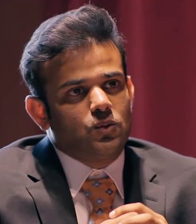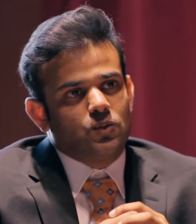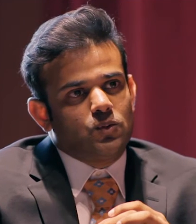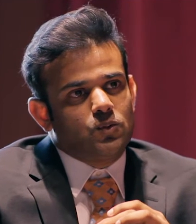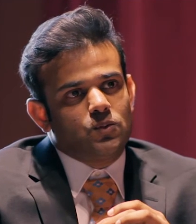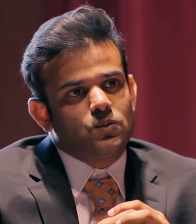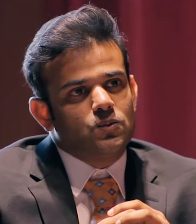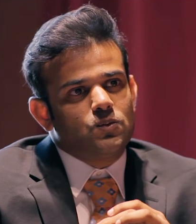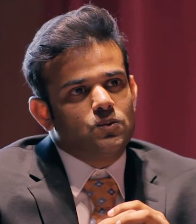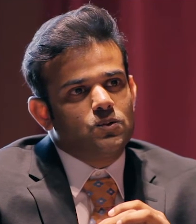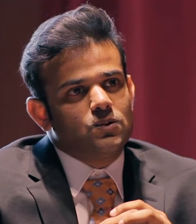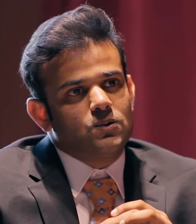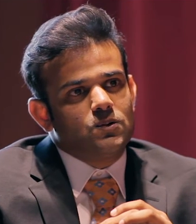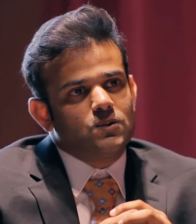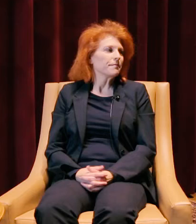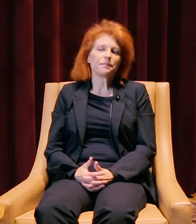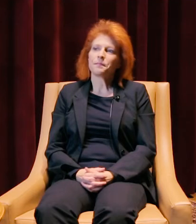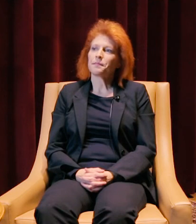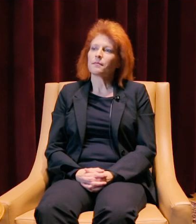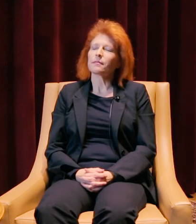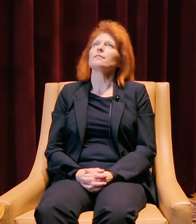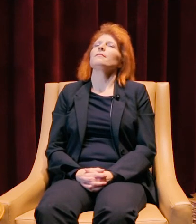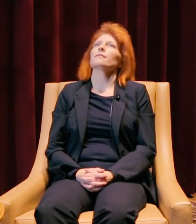say, 5-10 years?